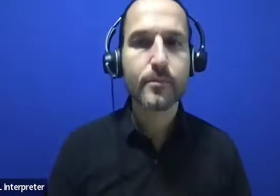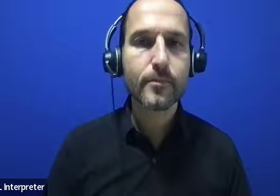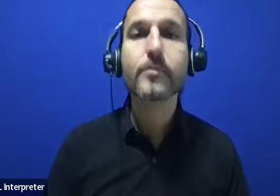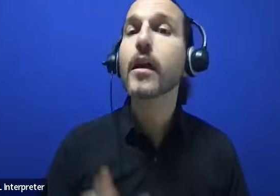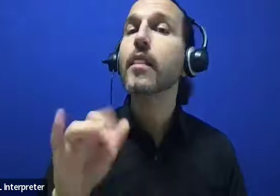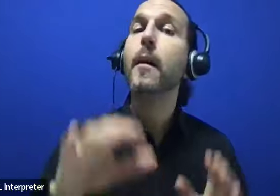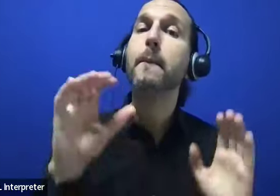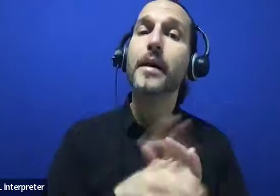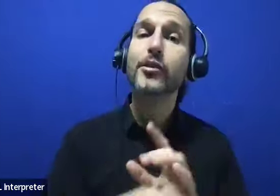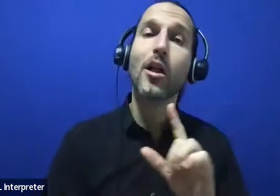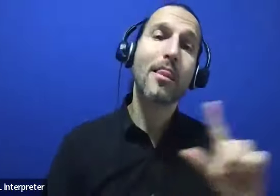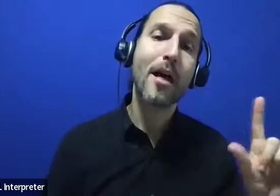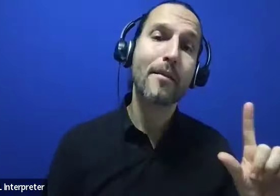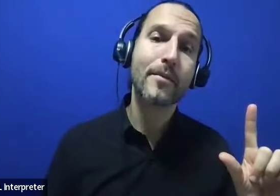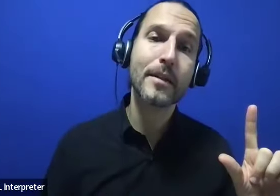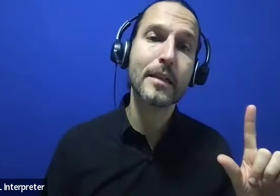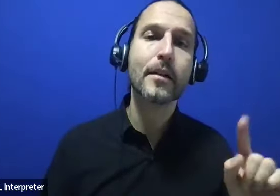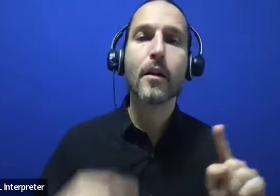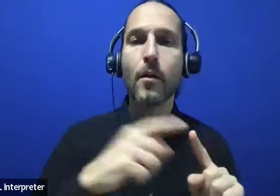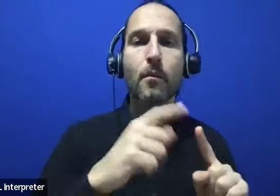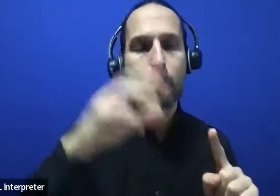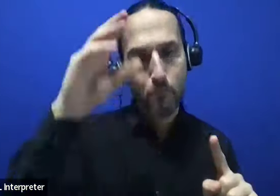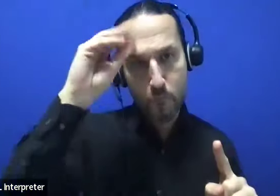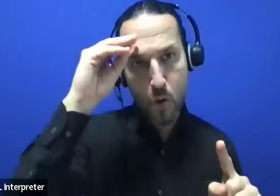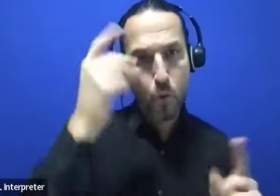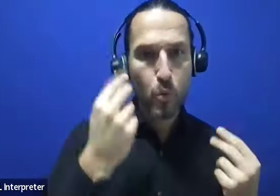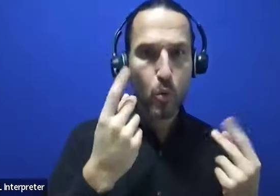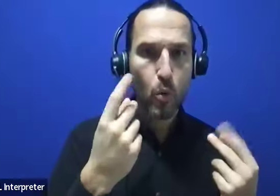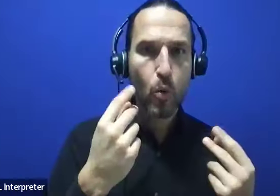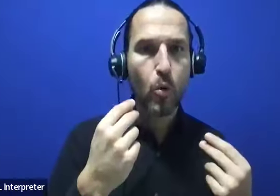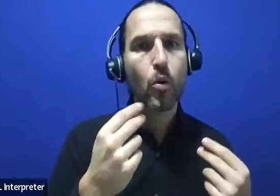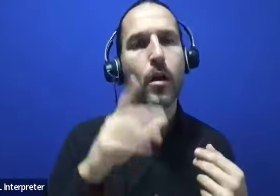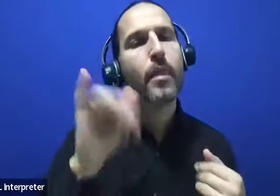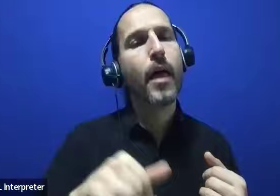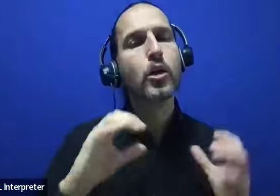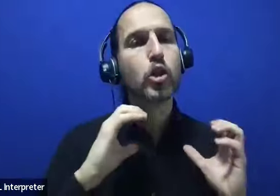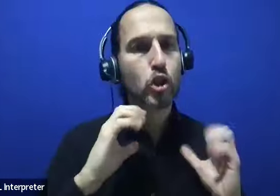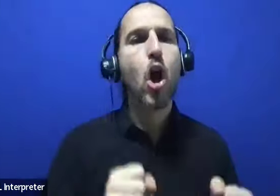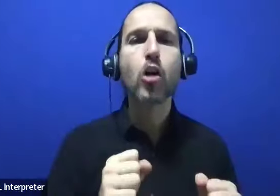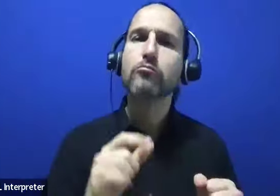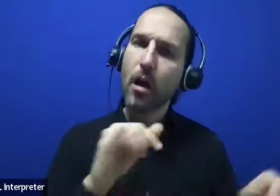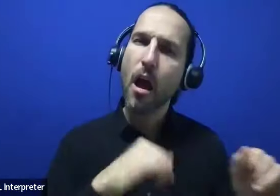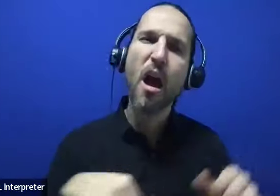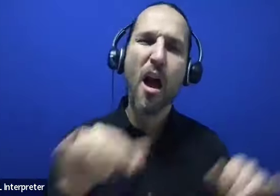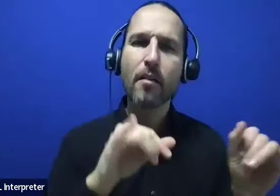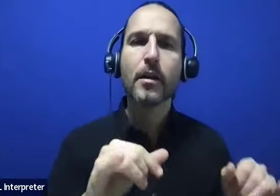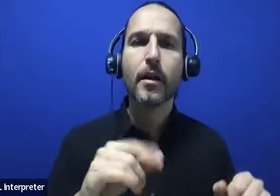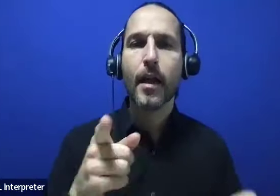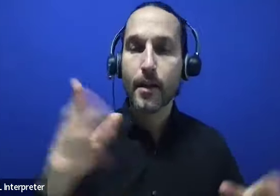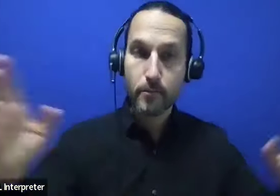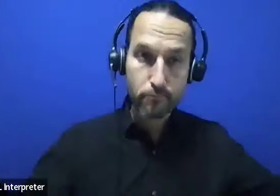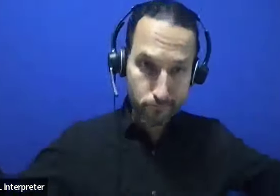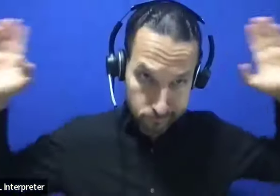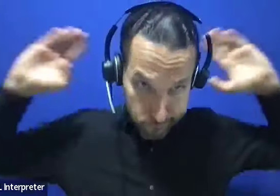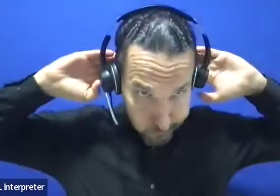In the picture on the left, this boy is in a very typical charge pose, actually. And the arms behind the